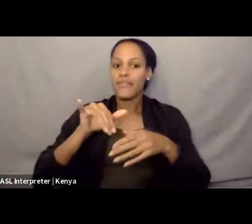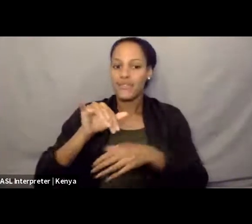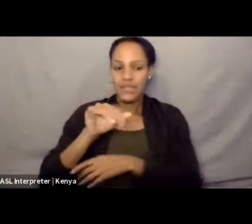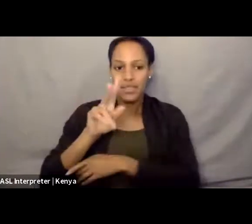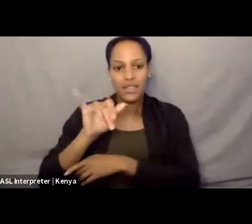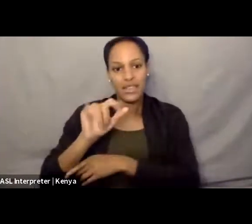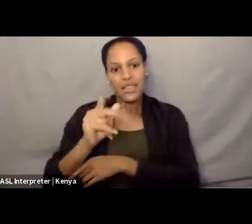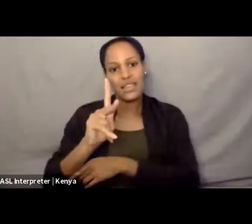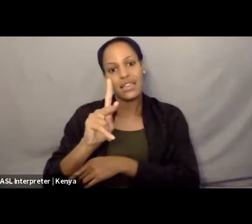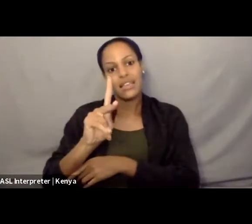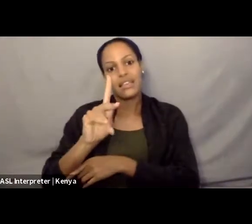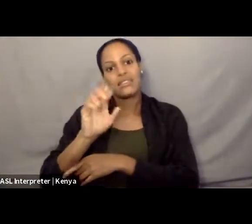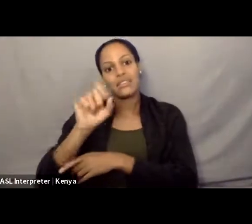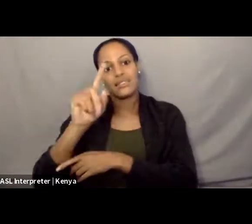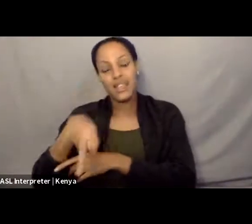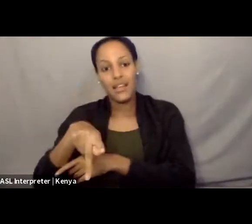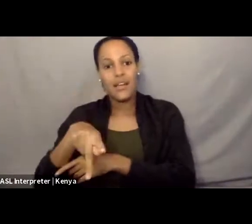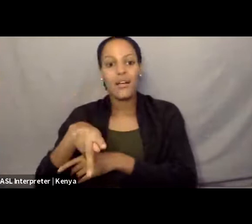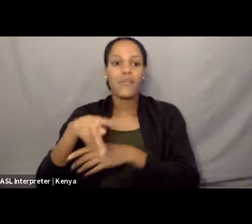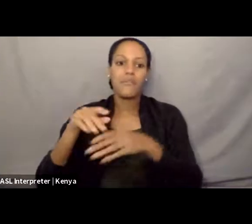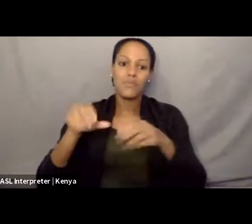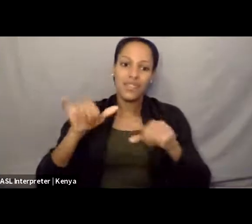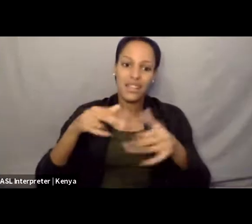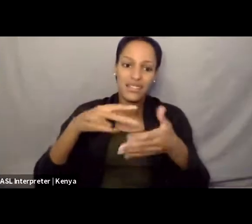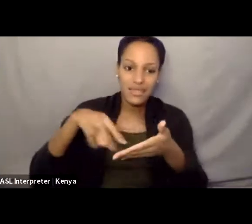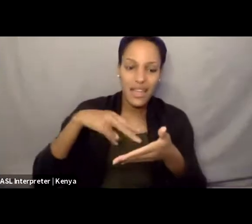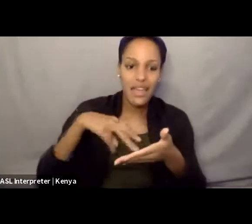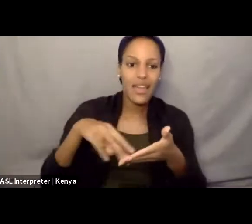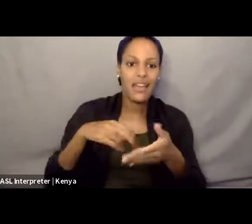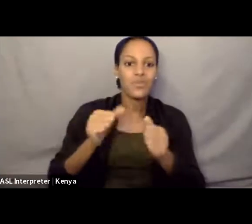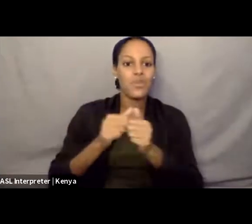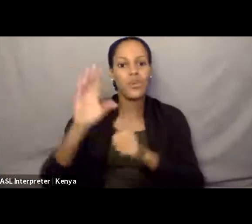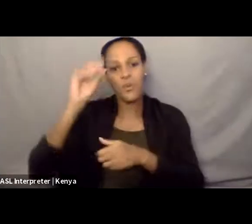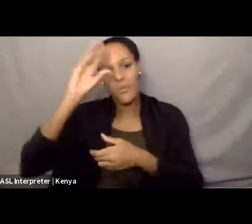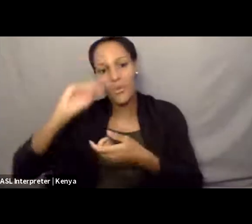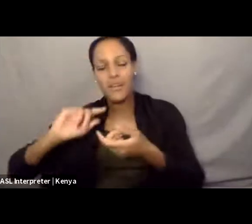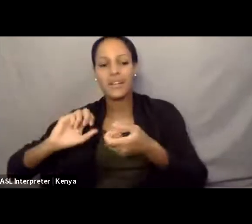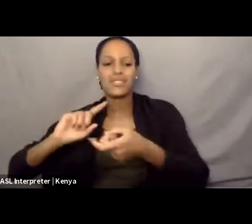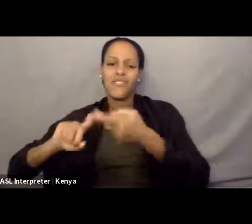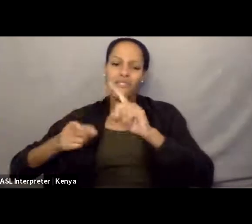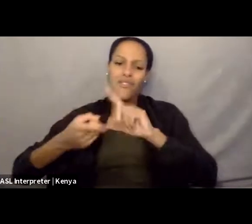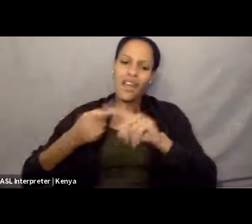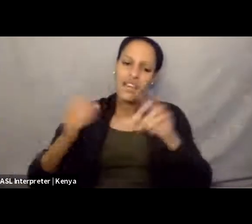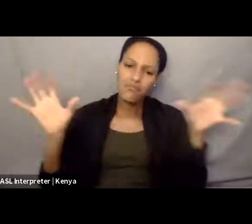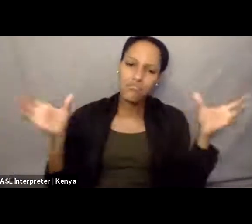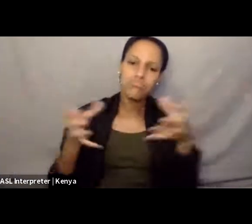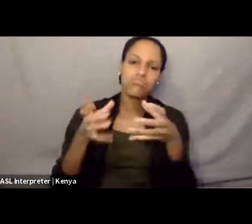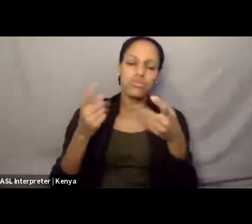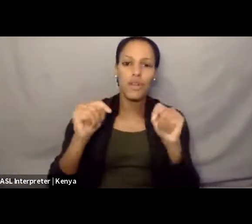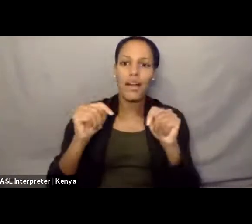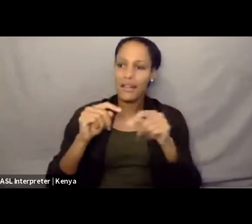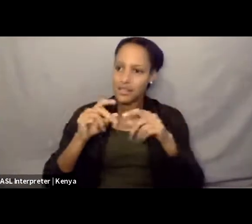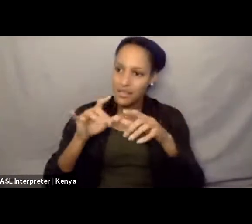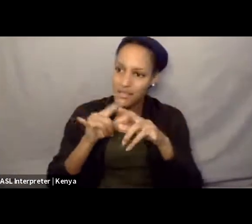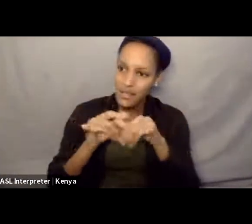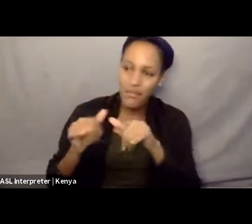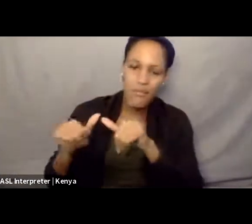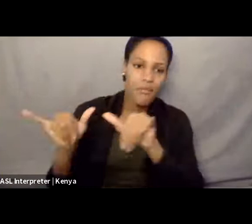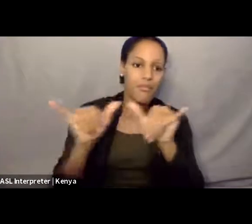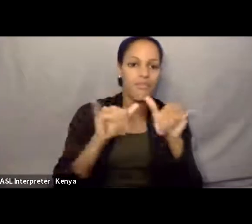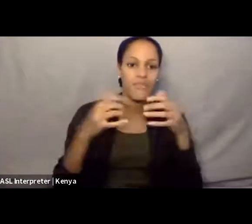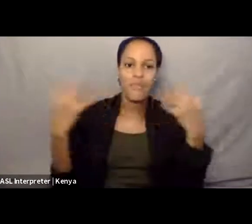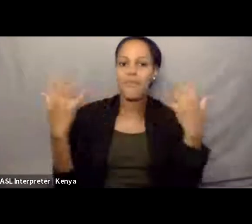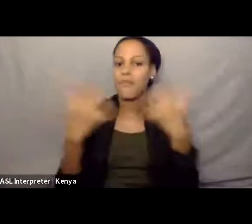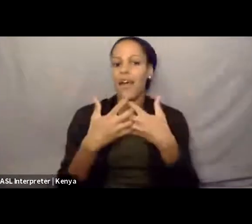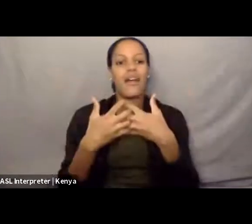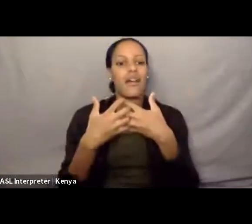Easy Rock's It Takes Two, with your boys Theo, Maurice, and Harley, all of us getting synchronized in front of the big mirror in